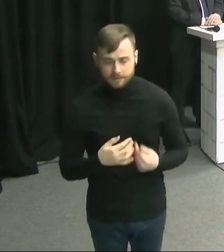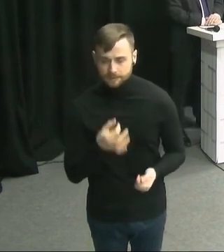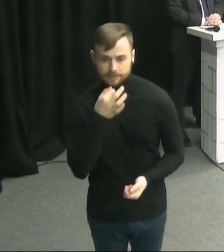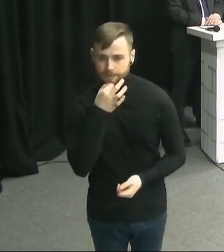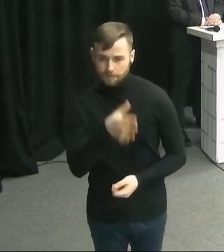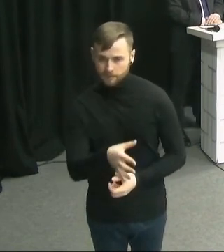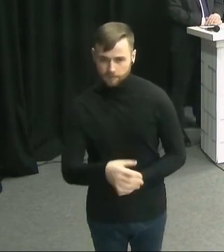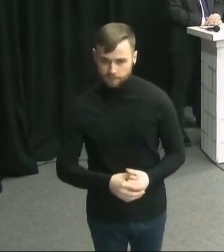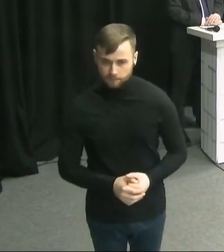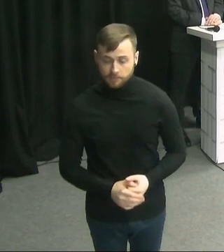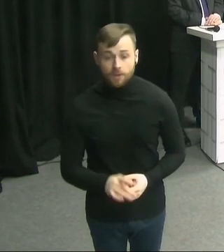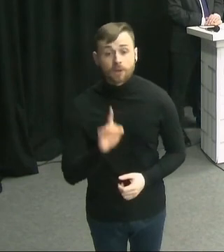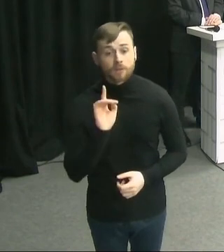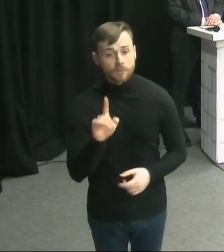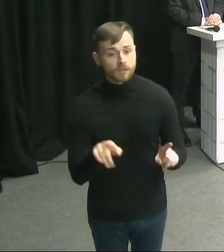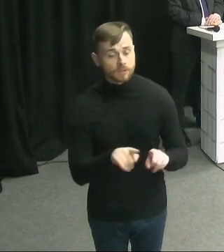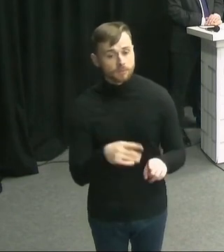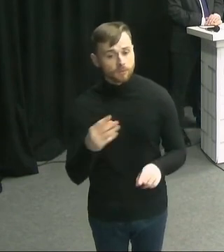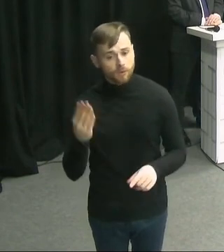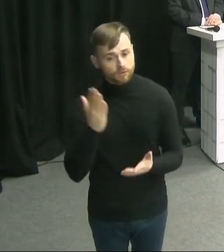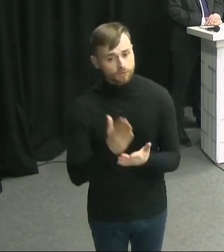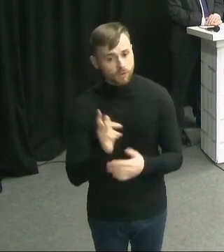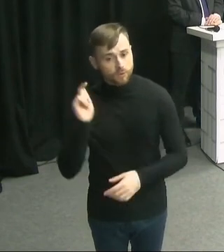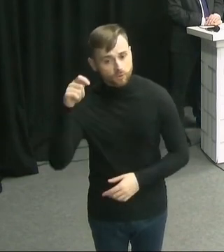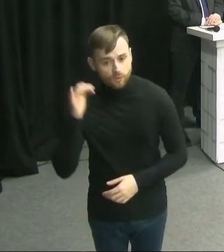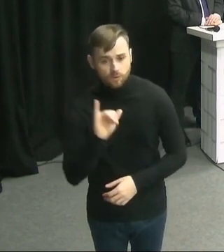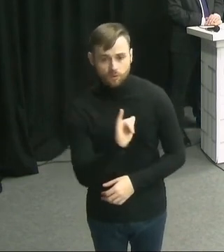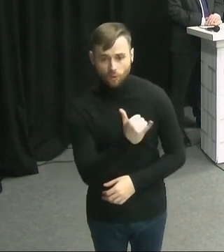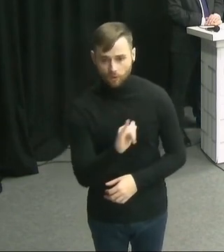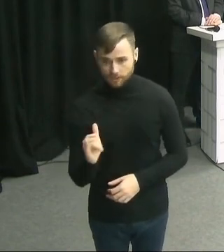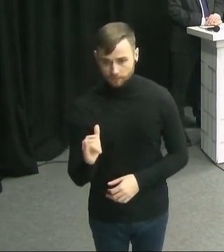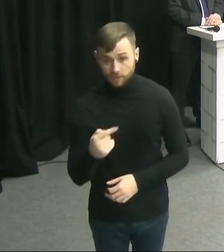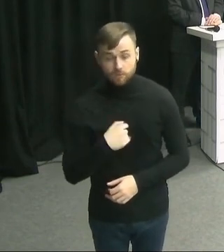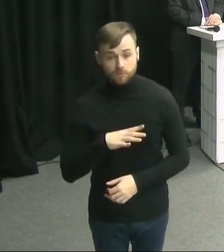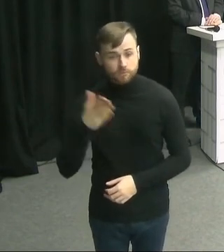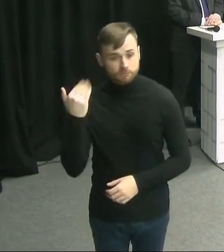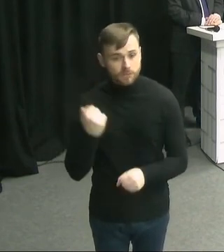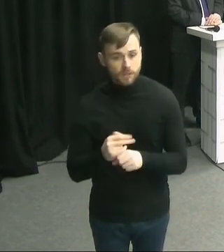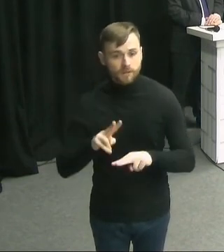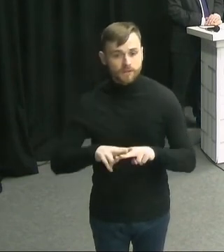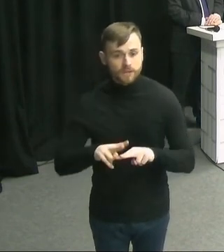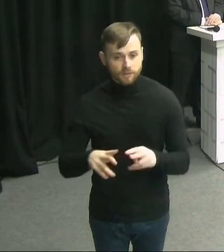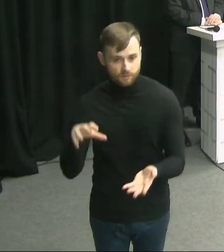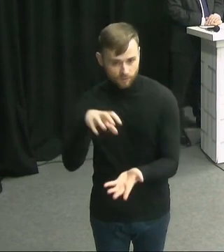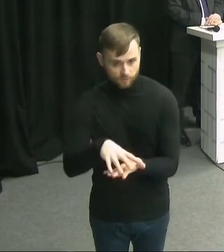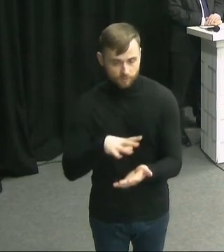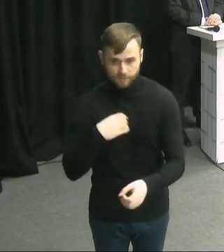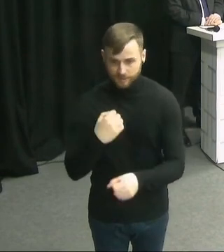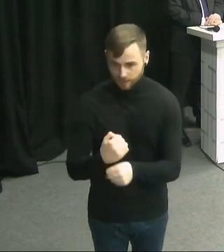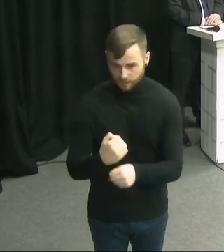should not tolerate such practices. But of course, quality is important. When I was a